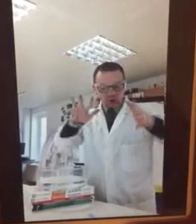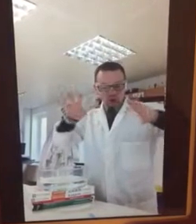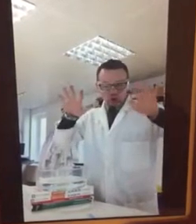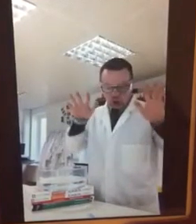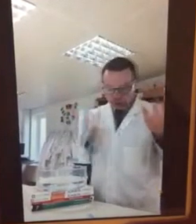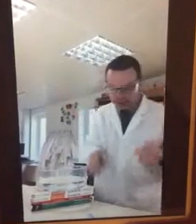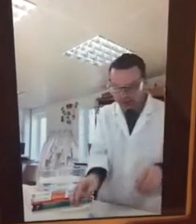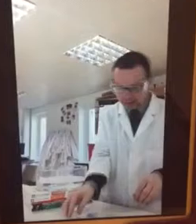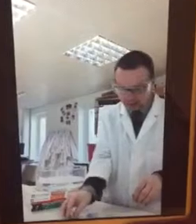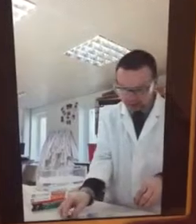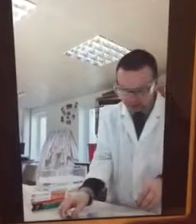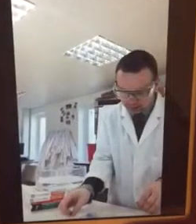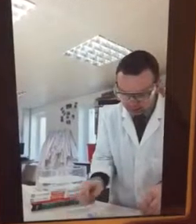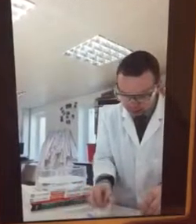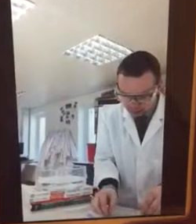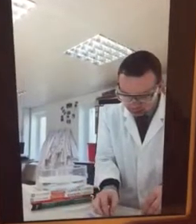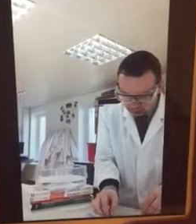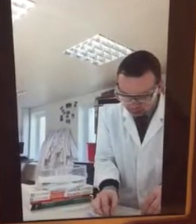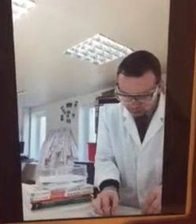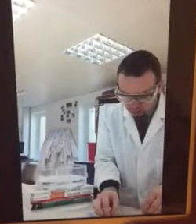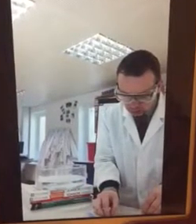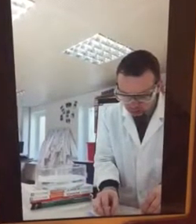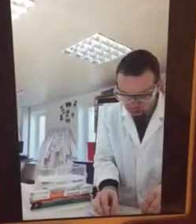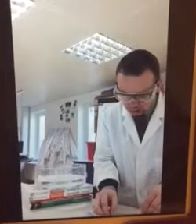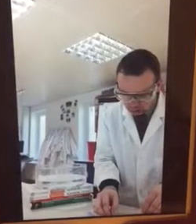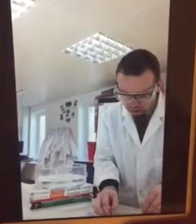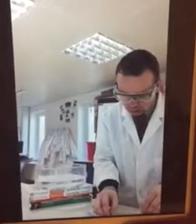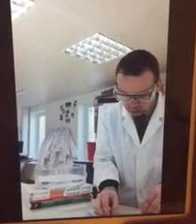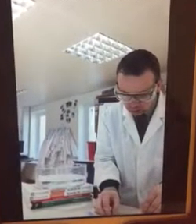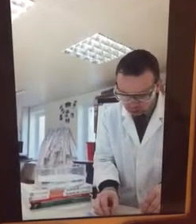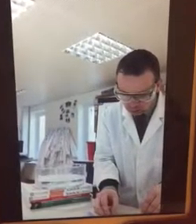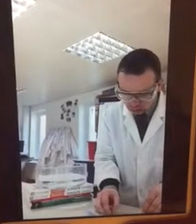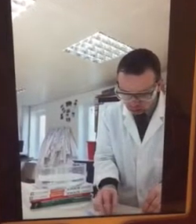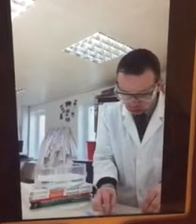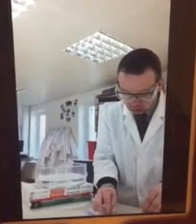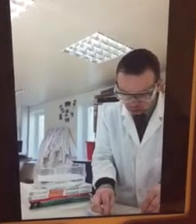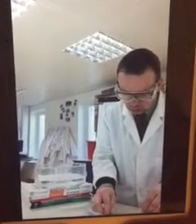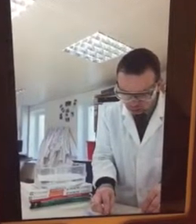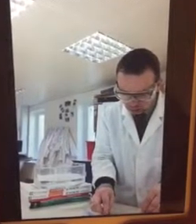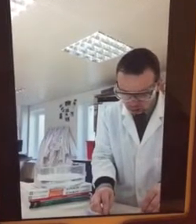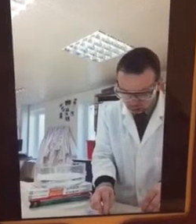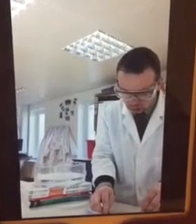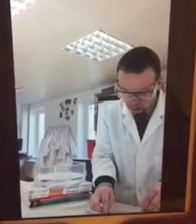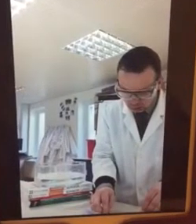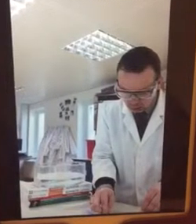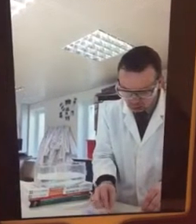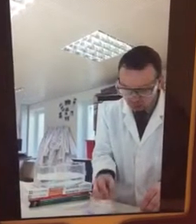So when we cut the piece of metal, it's really soft, just like butter, and it's also very shiny.